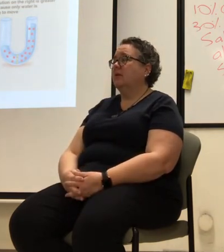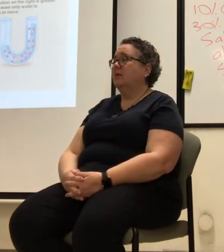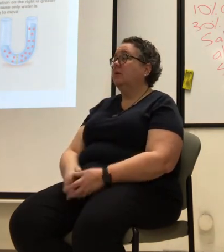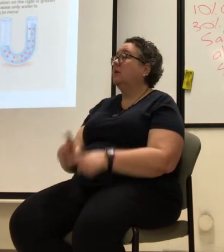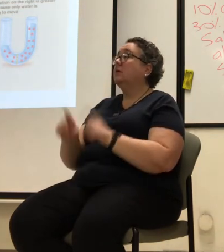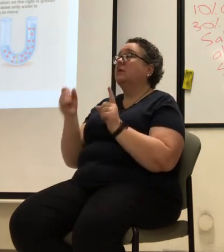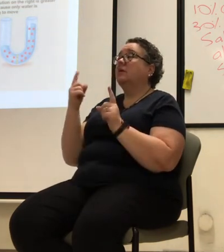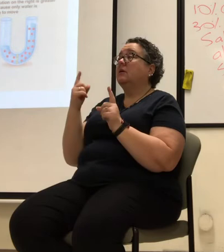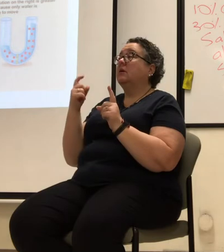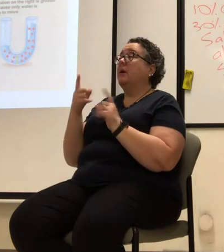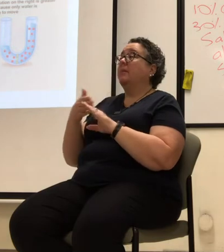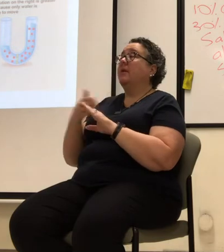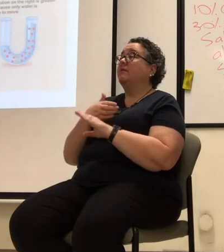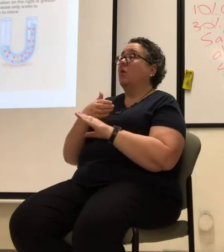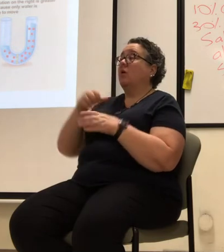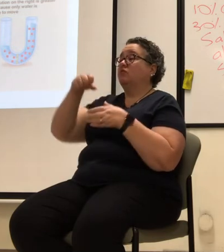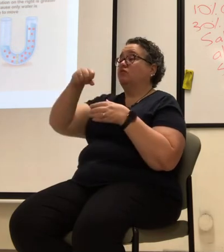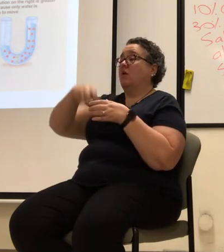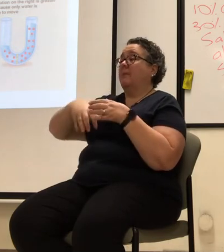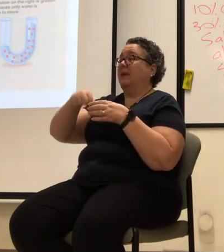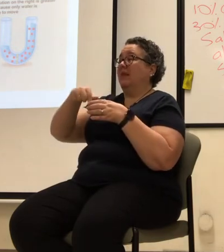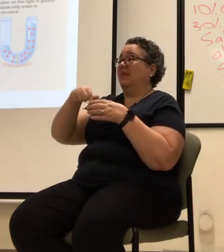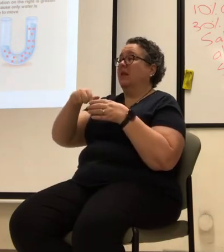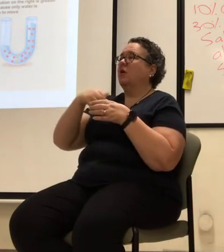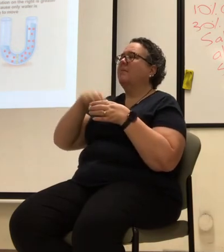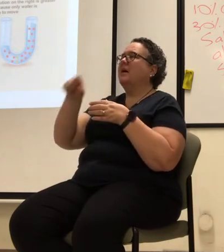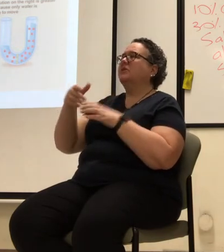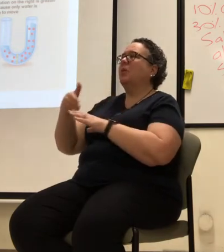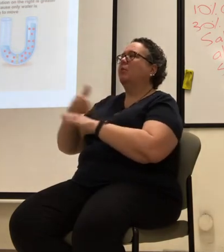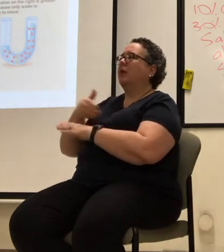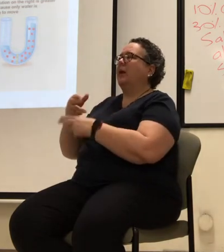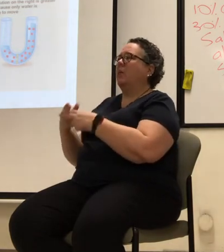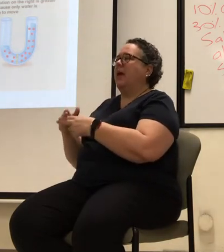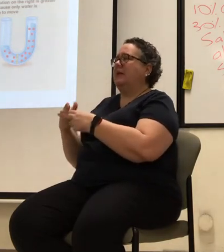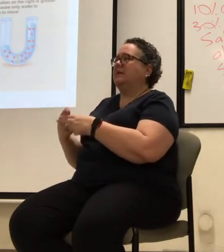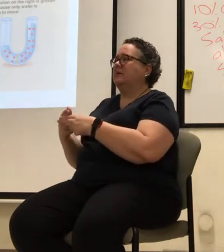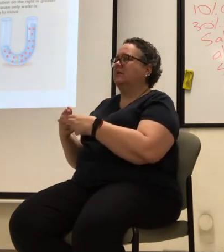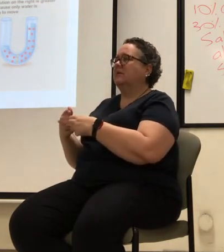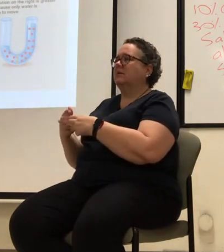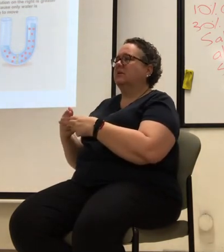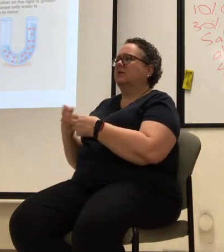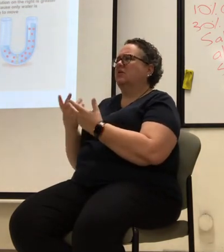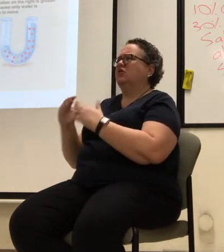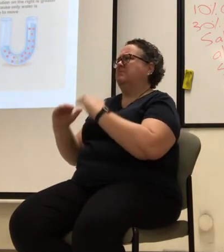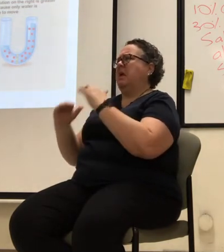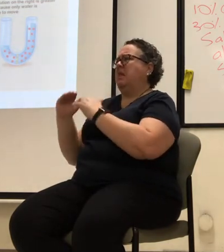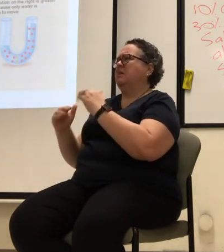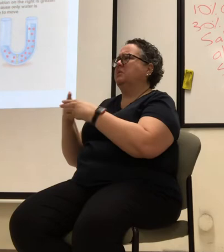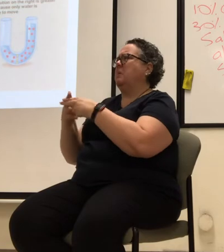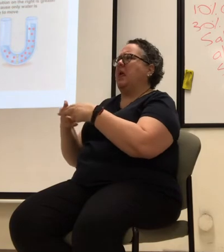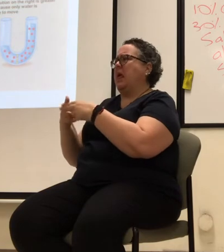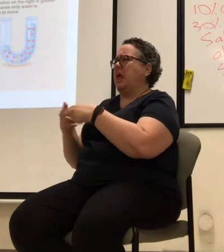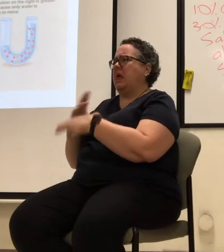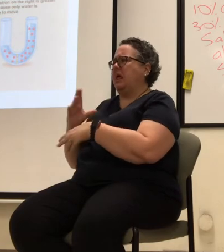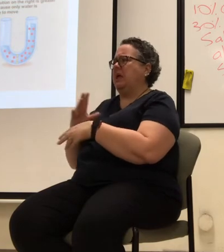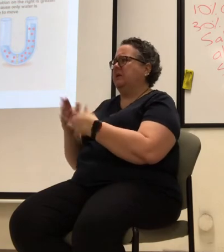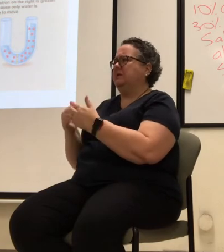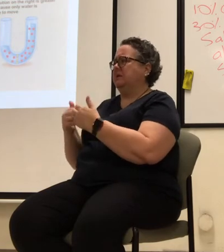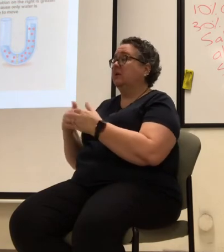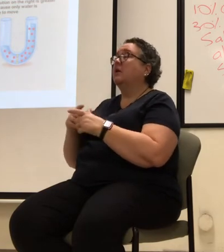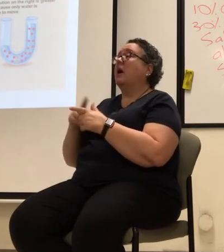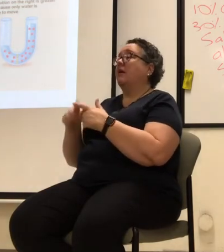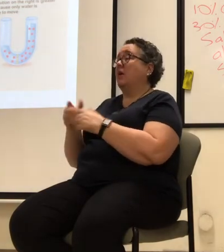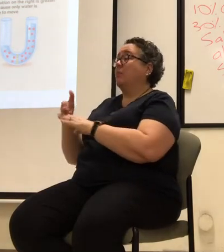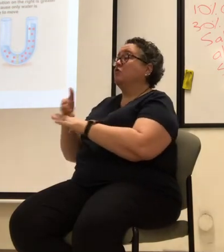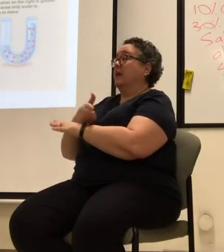But before you drop it in there, you got to get your pre-weight. That's why I got those balances. You just weigh it before you submerge it. Get your pre, and then